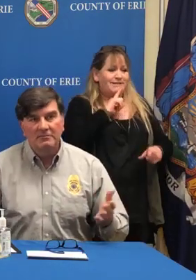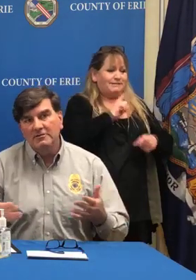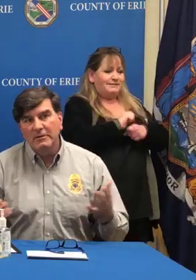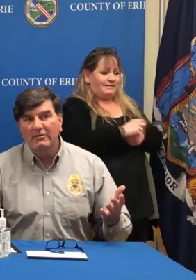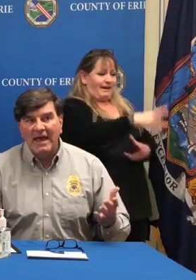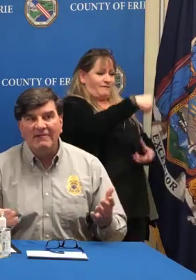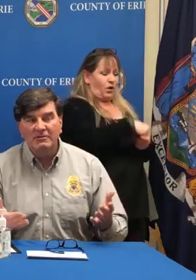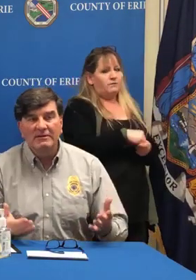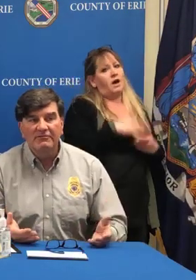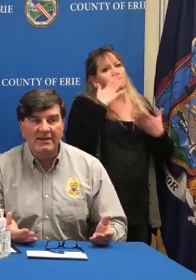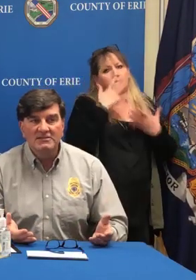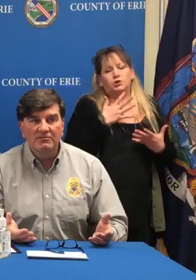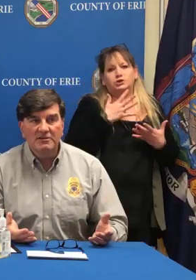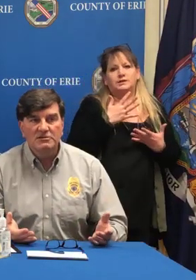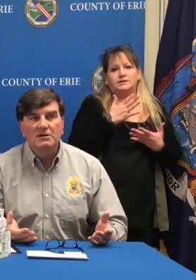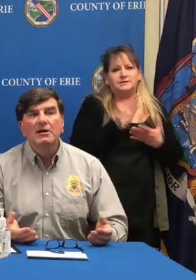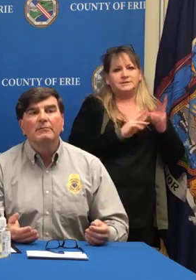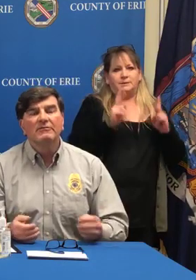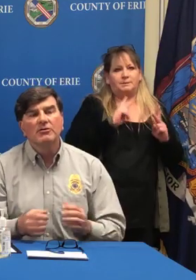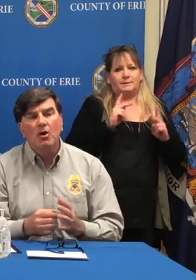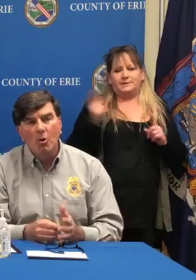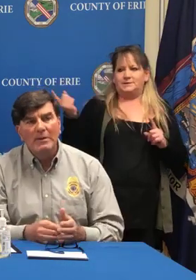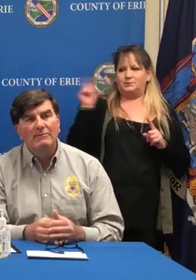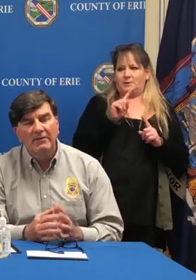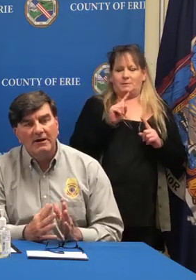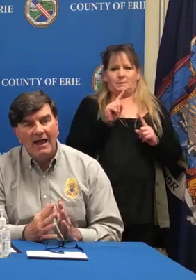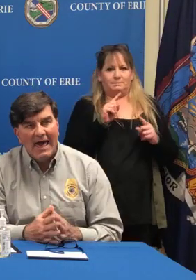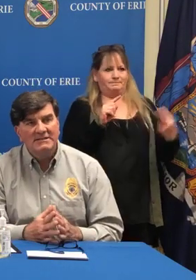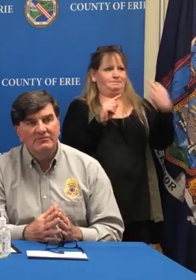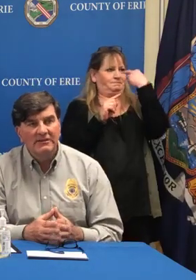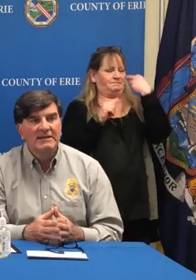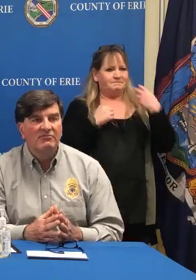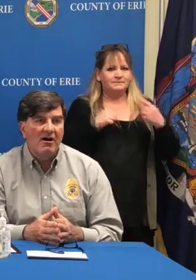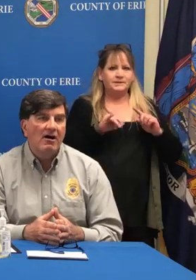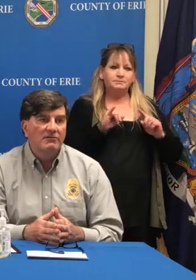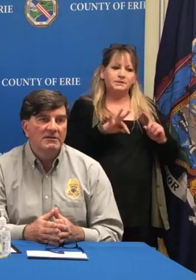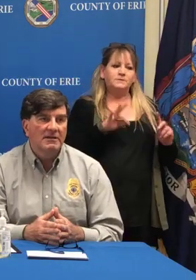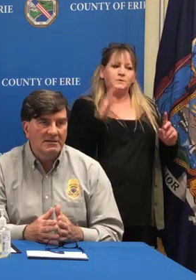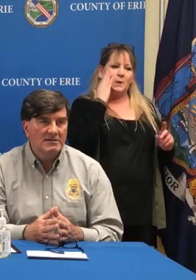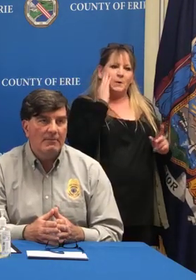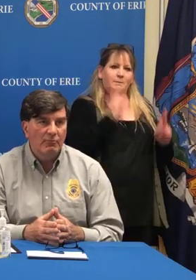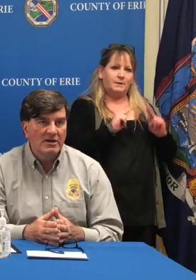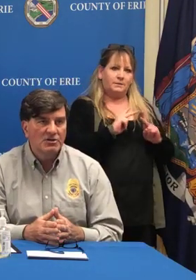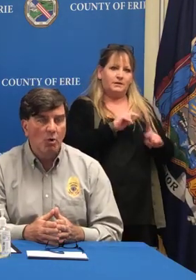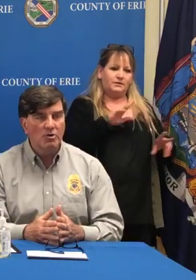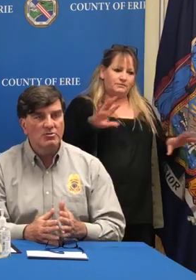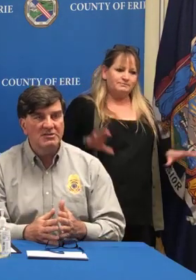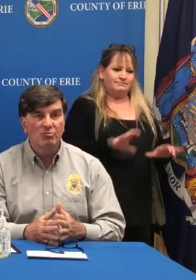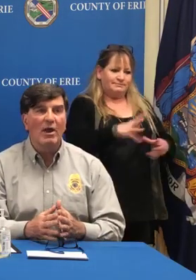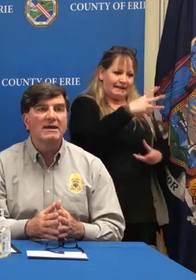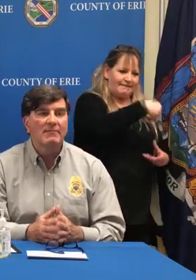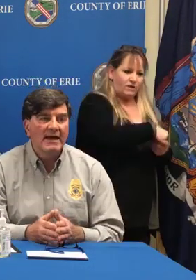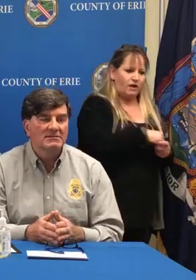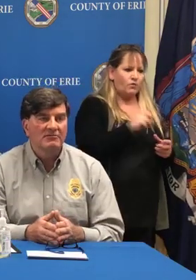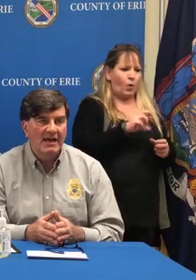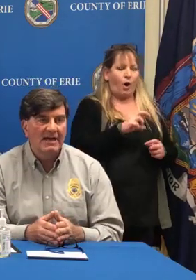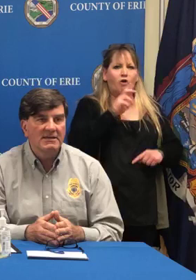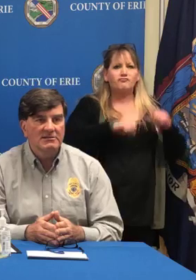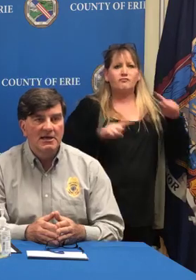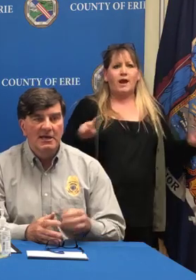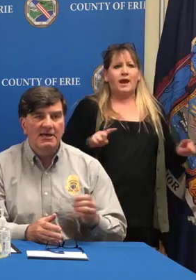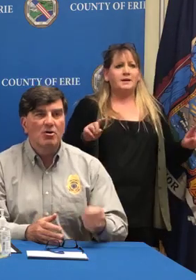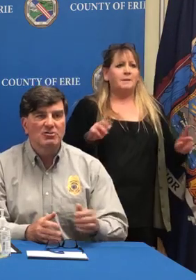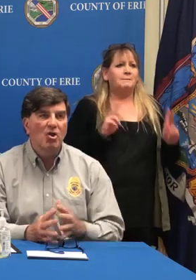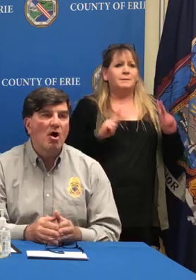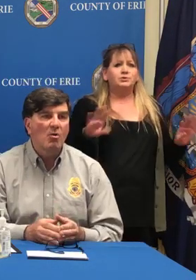unfortunately, there's people that have to be the face of this, but if you know people that are actively involved in this operation, or you see random acts of